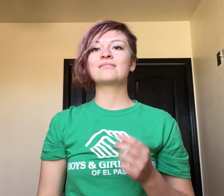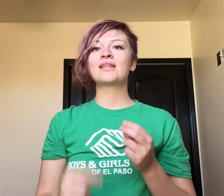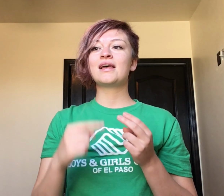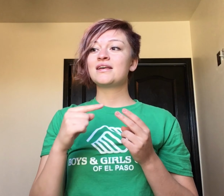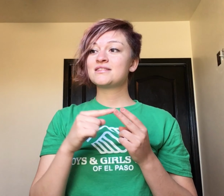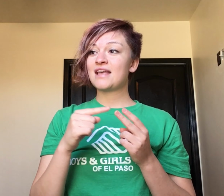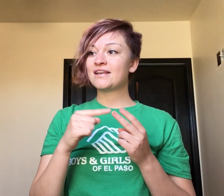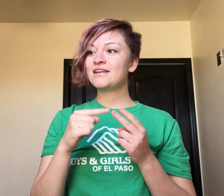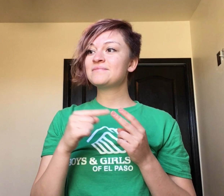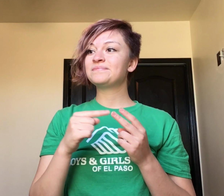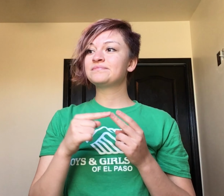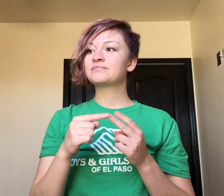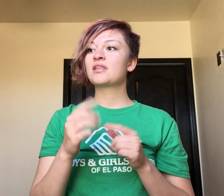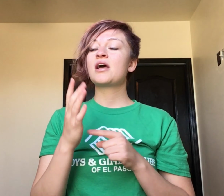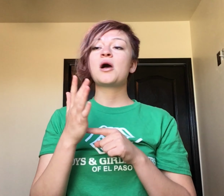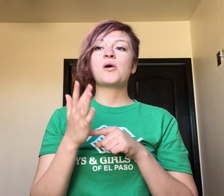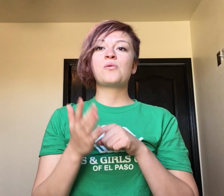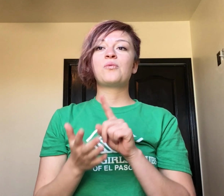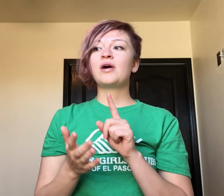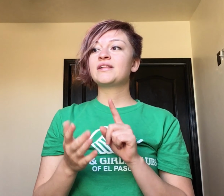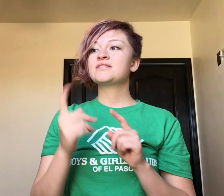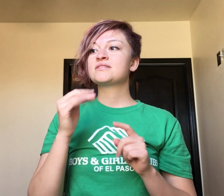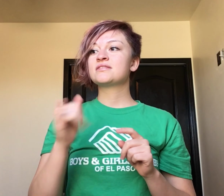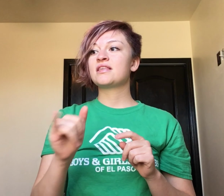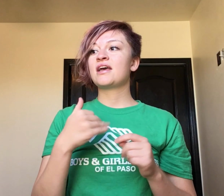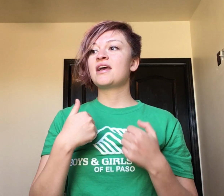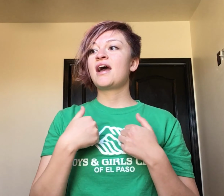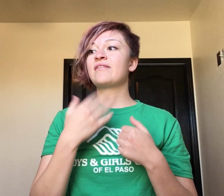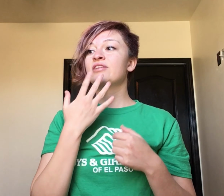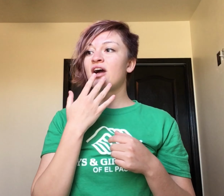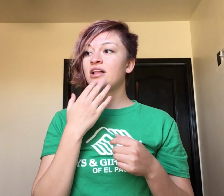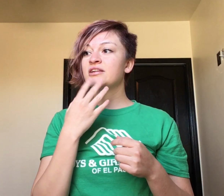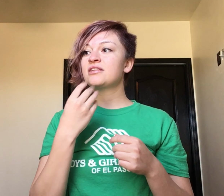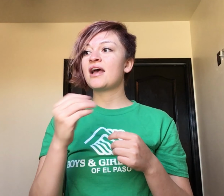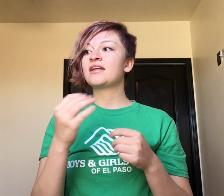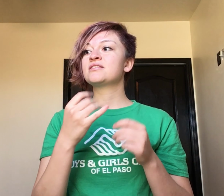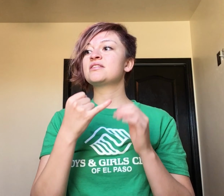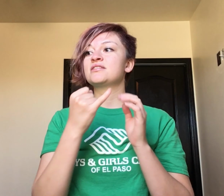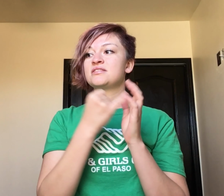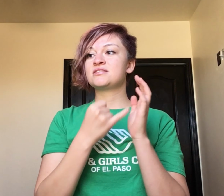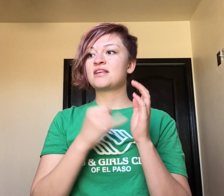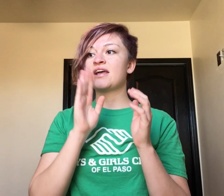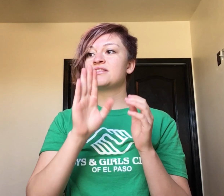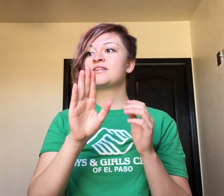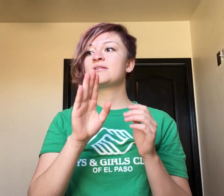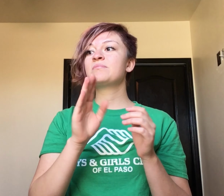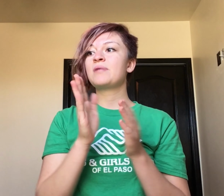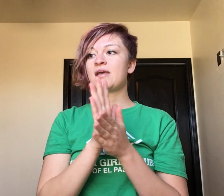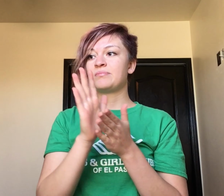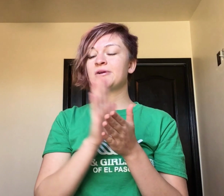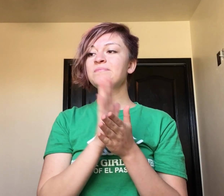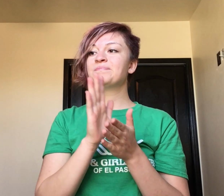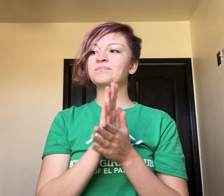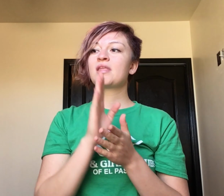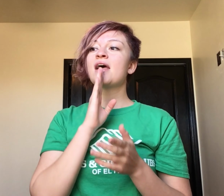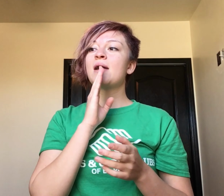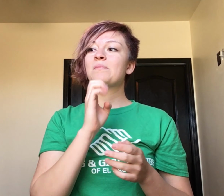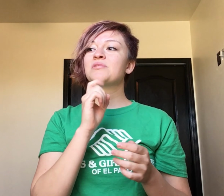Second, once they have colored and designed their paper, be